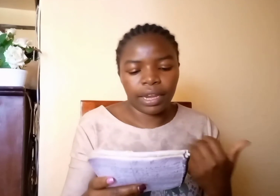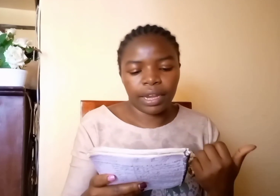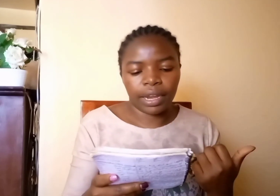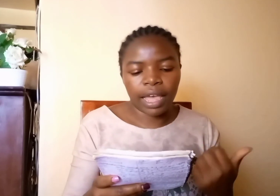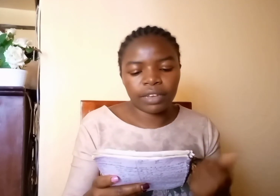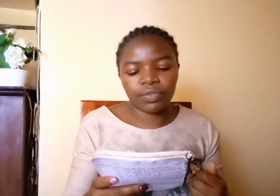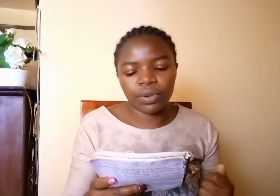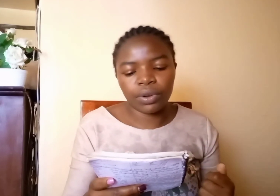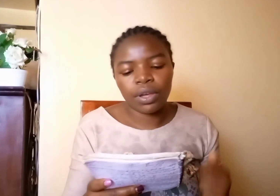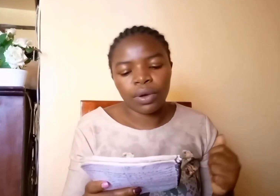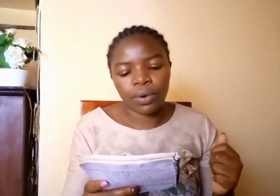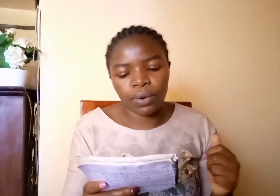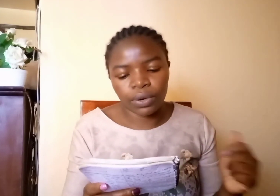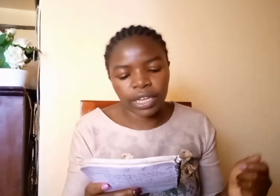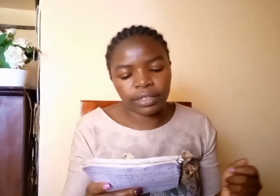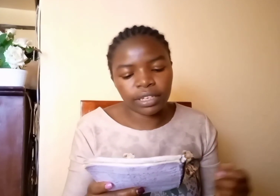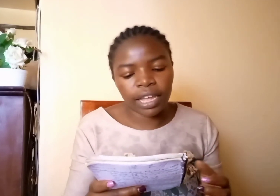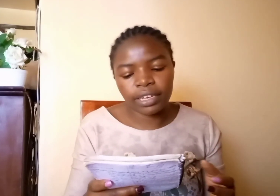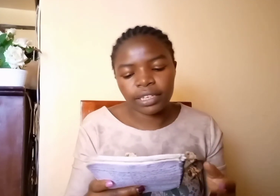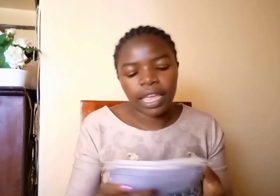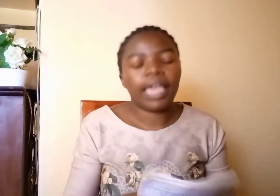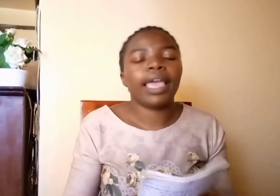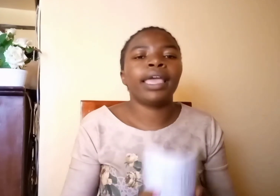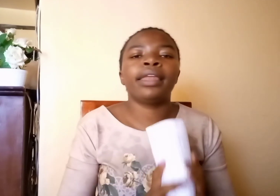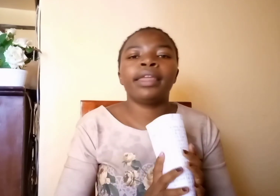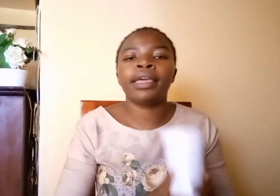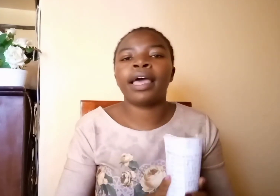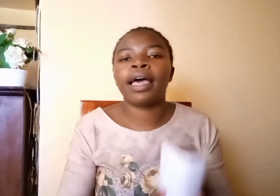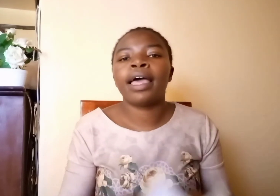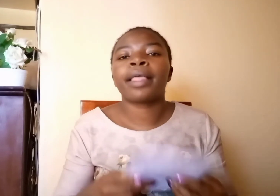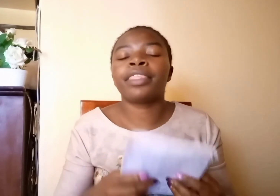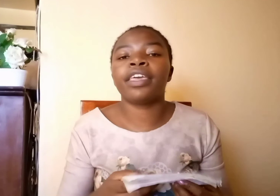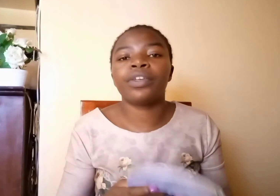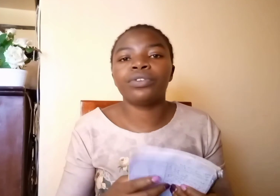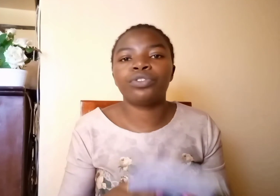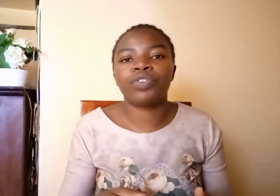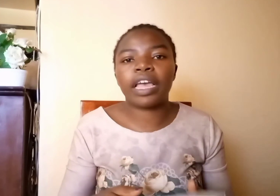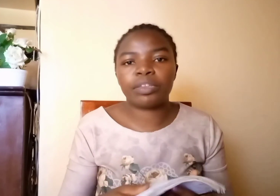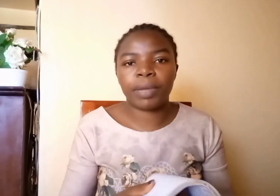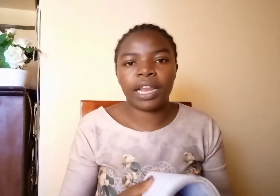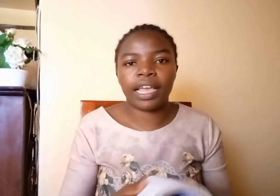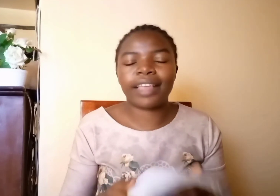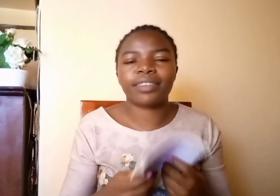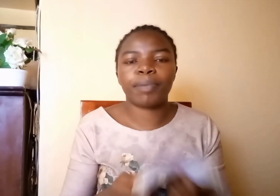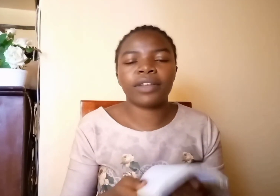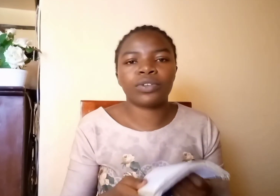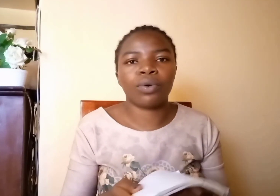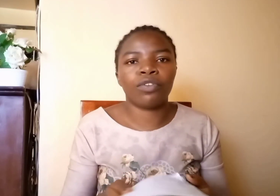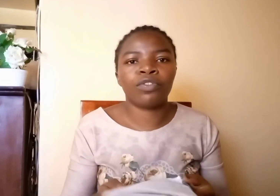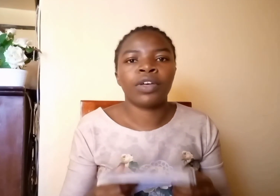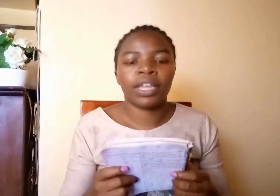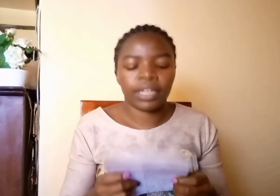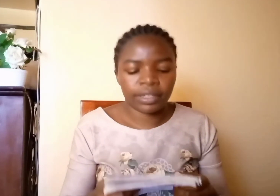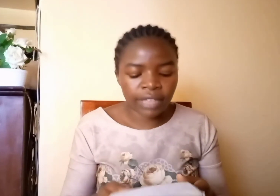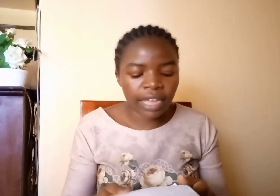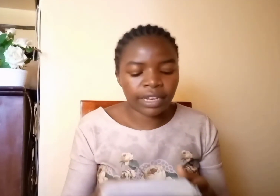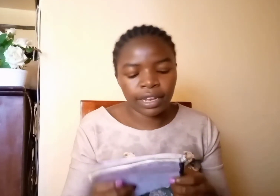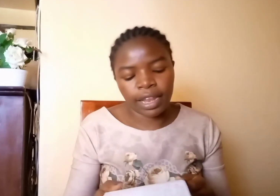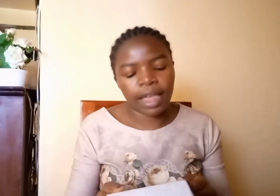in Hartford, Connecticut. And here they used fingerspelling as part of sign